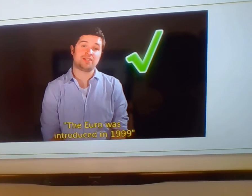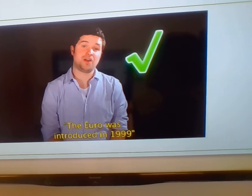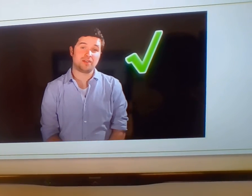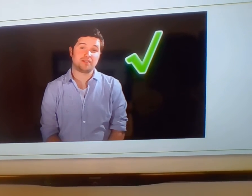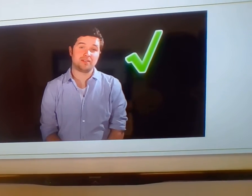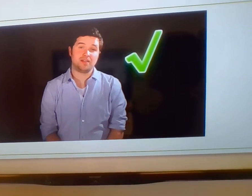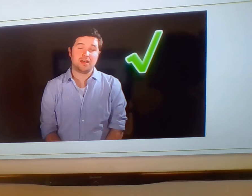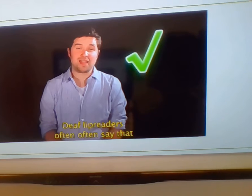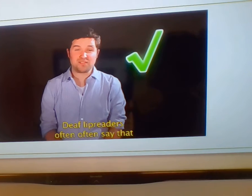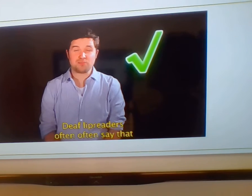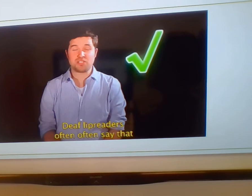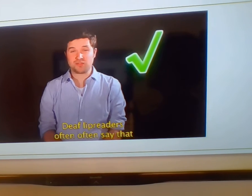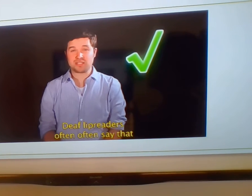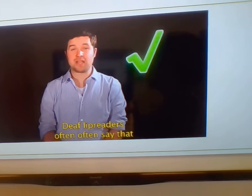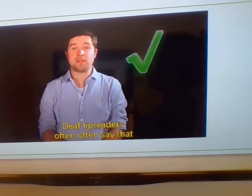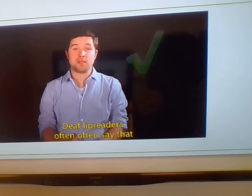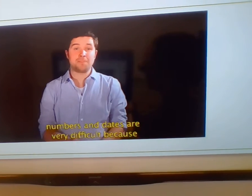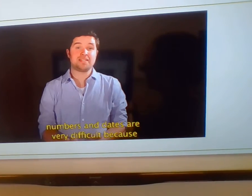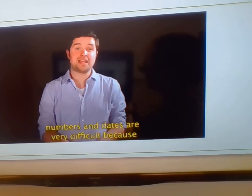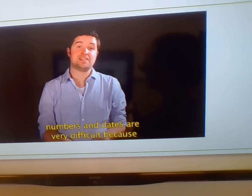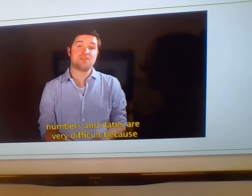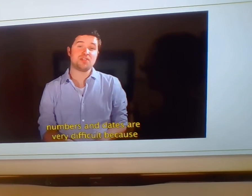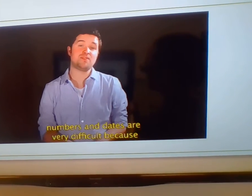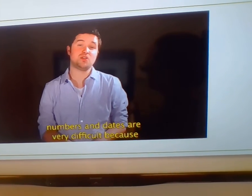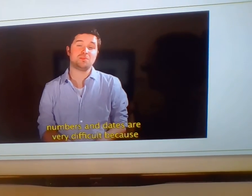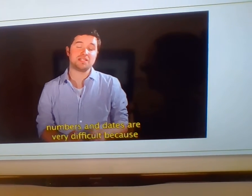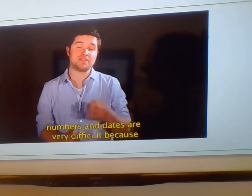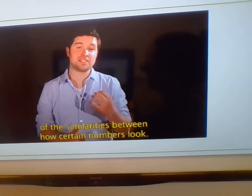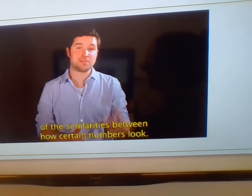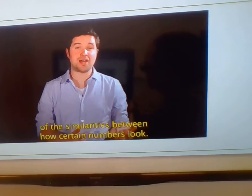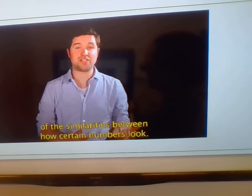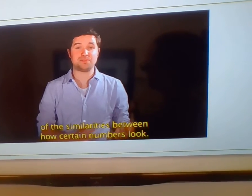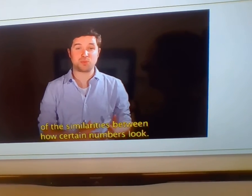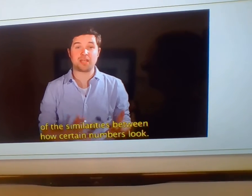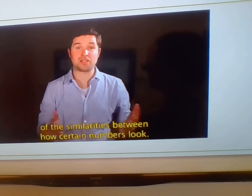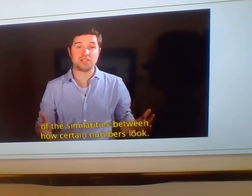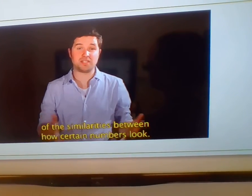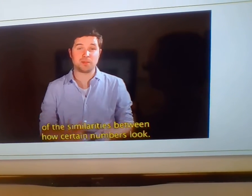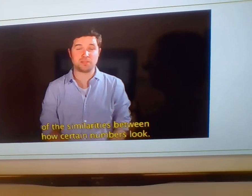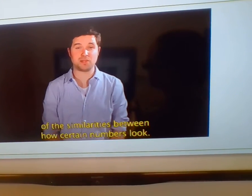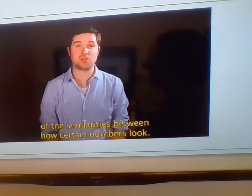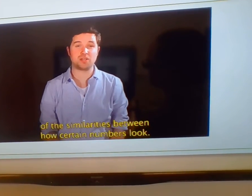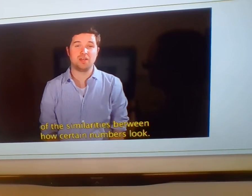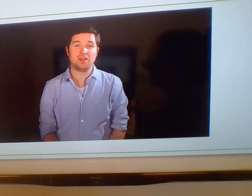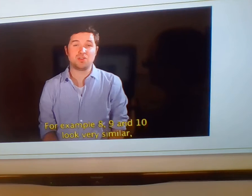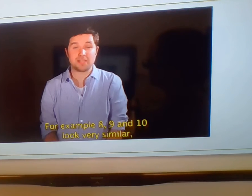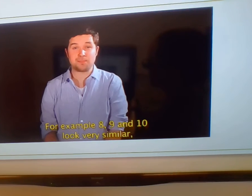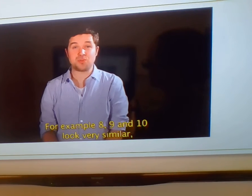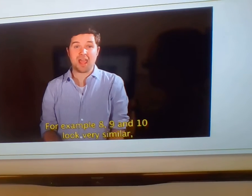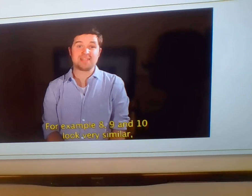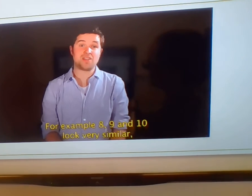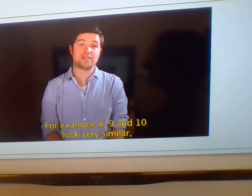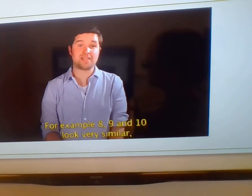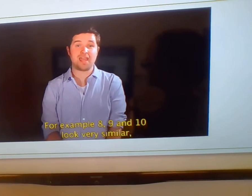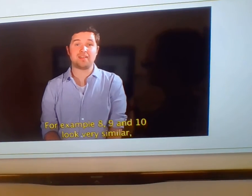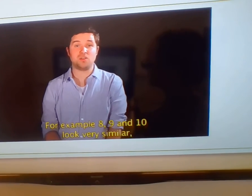1999. Definitely, we often say that numbers and dates are very difficult because of the similarity between how certain numbers look. For example, 8, 9 and 10 look